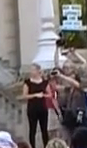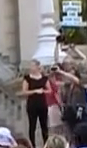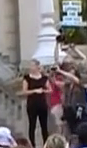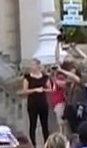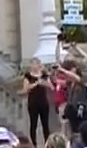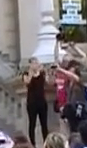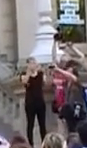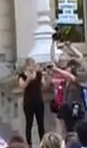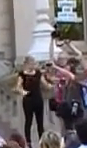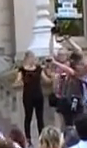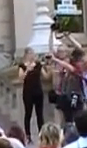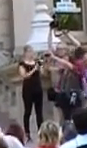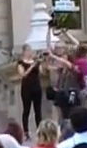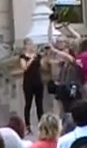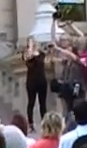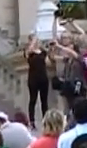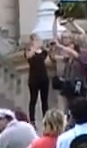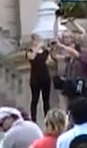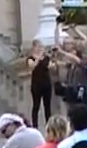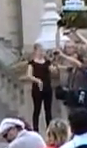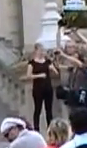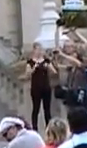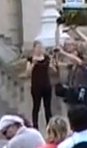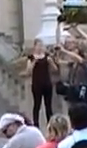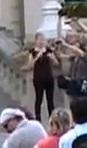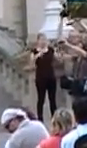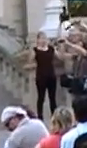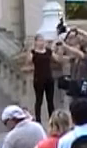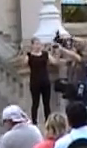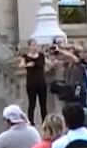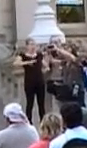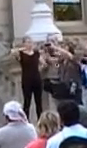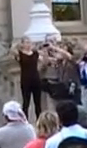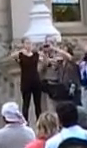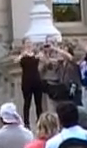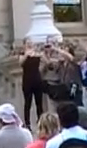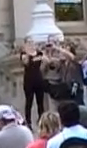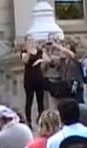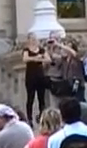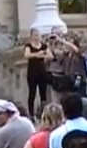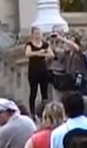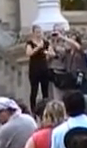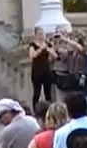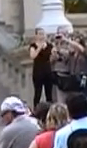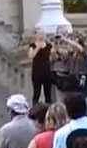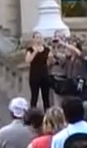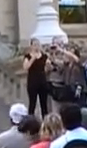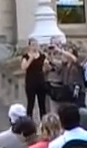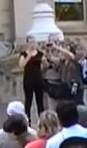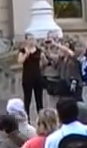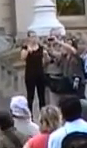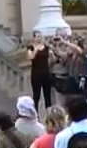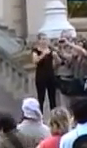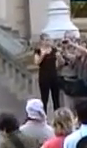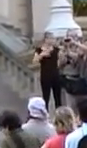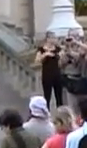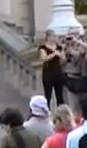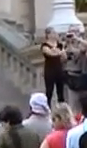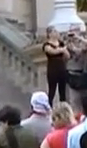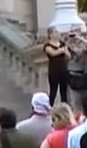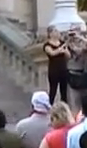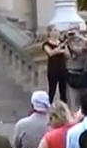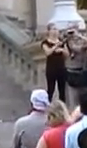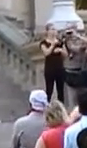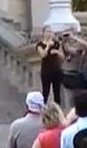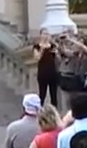I finished my speech. Nothing big happened until the next day when I came to